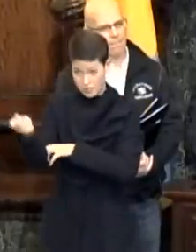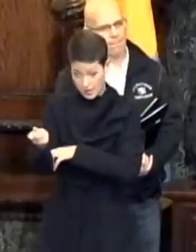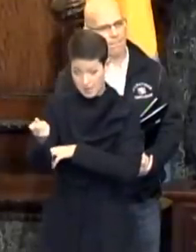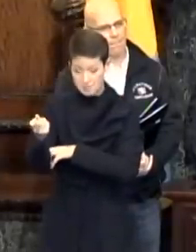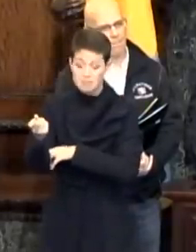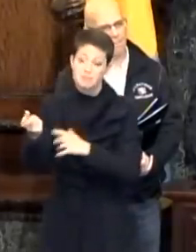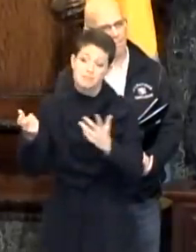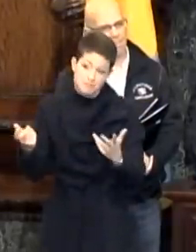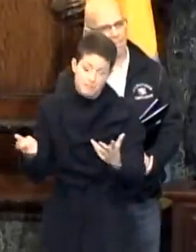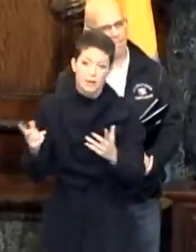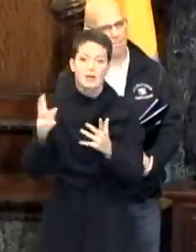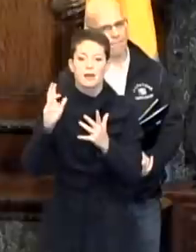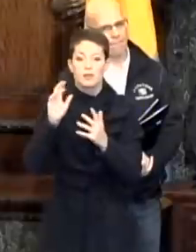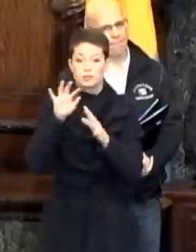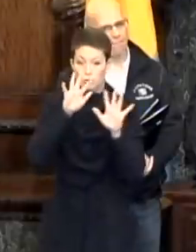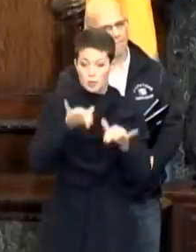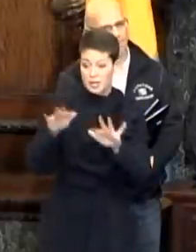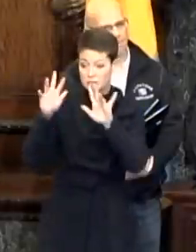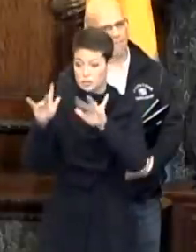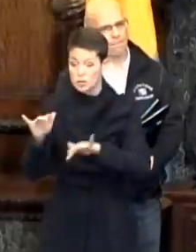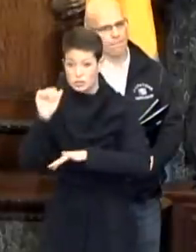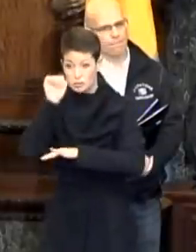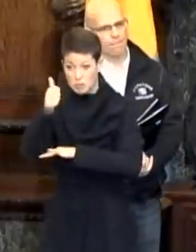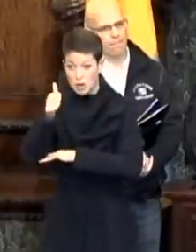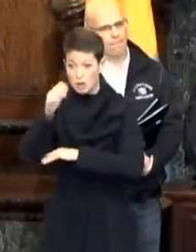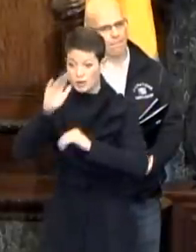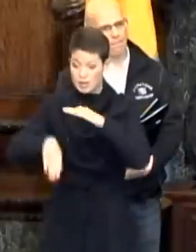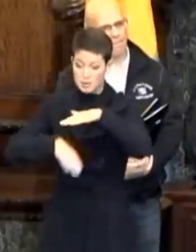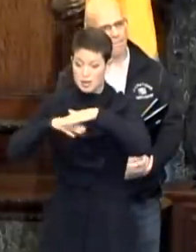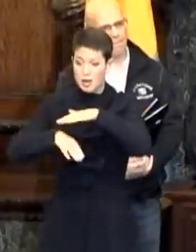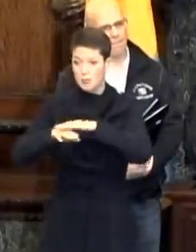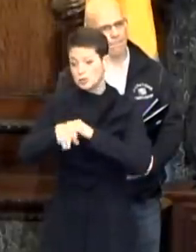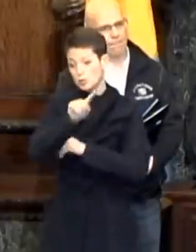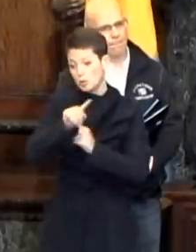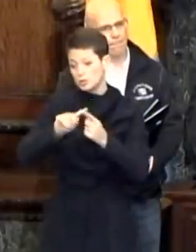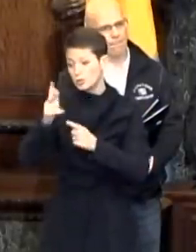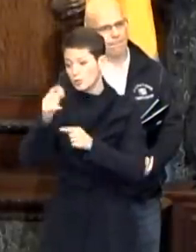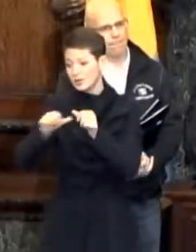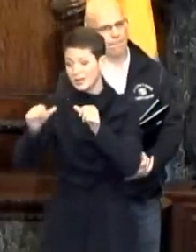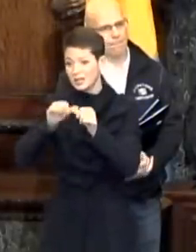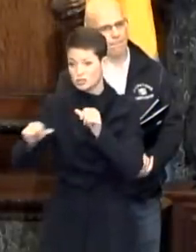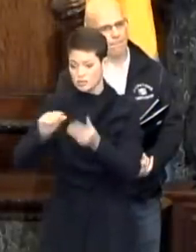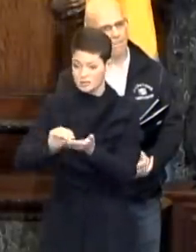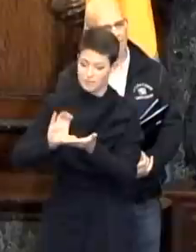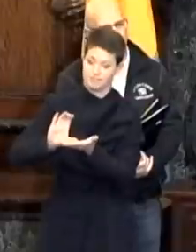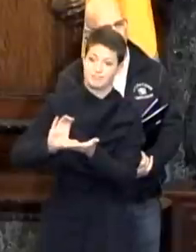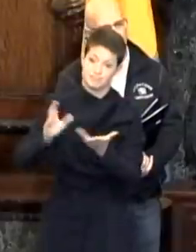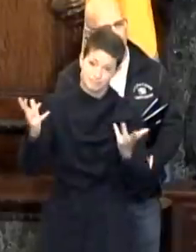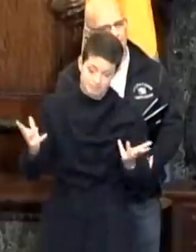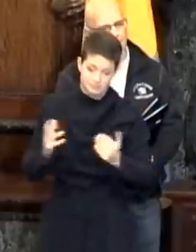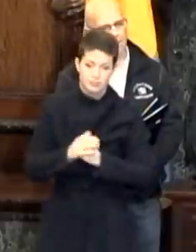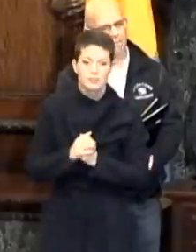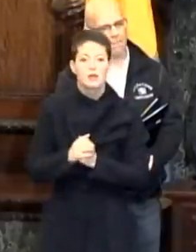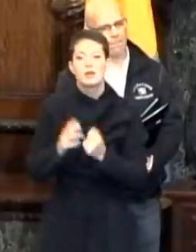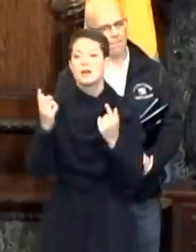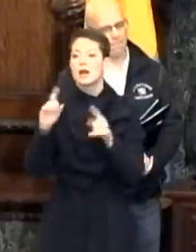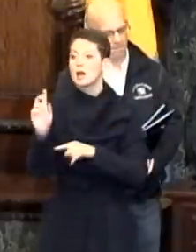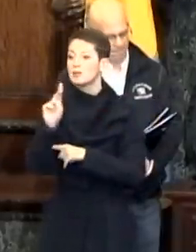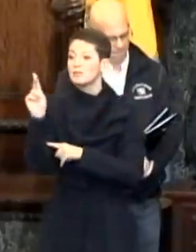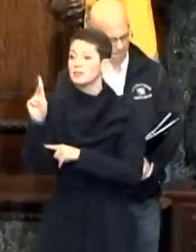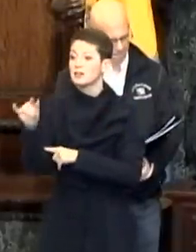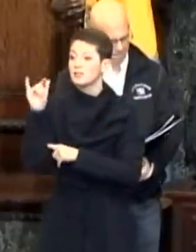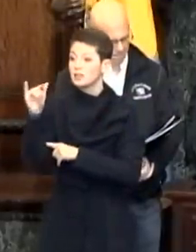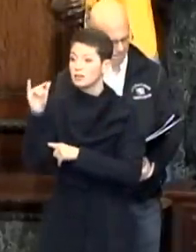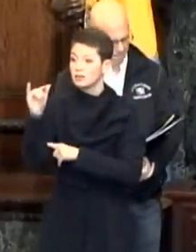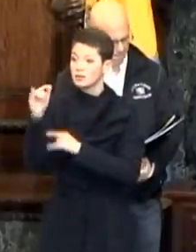that that combination could result in 1 to 3 inches of accumulation. Officially, Philadelphia International